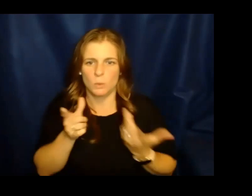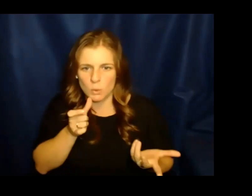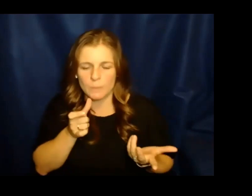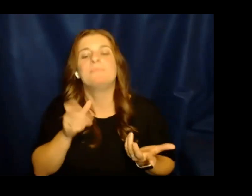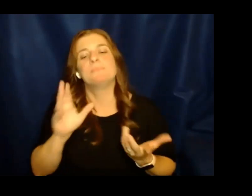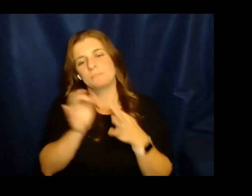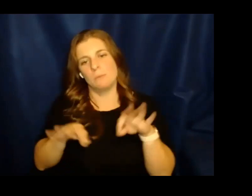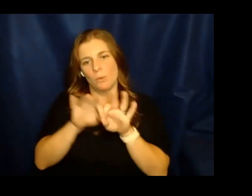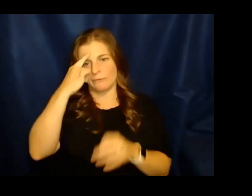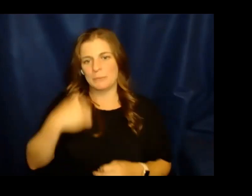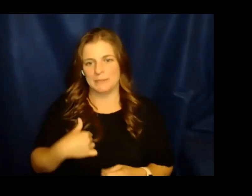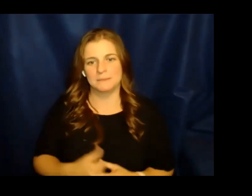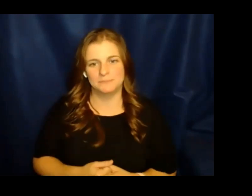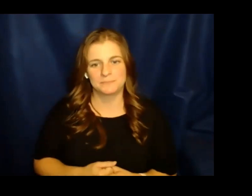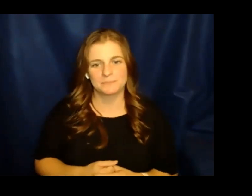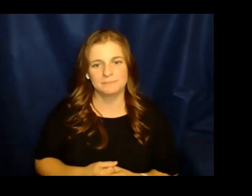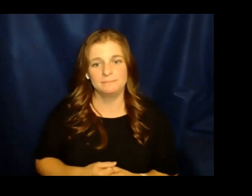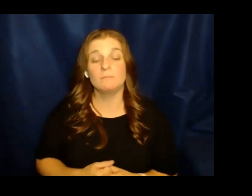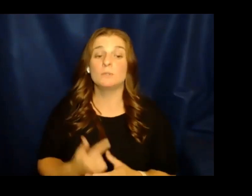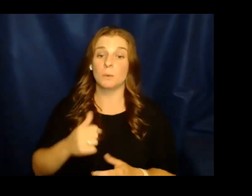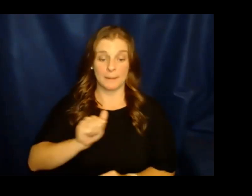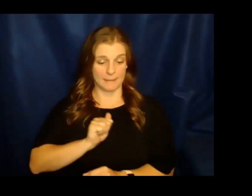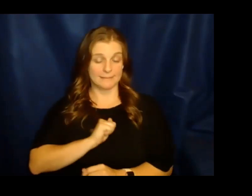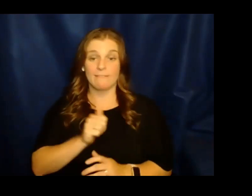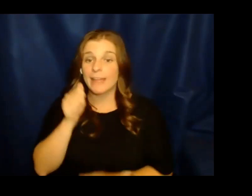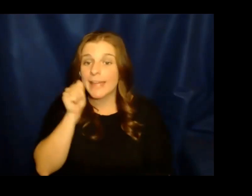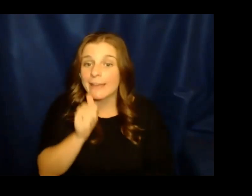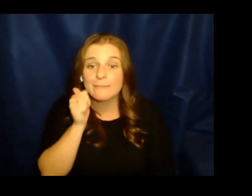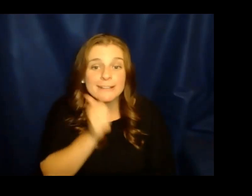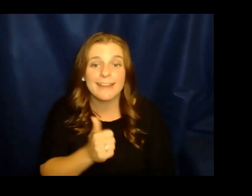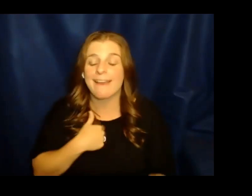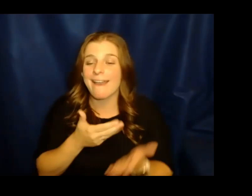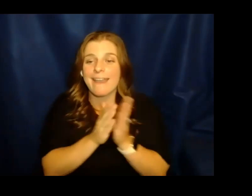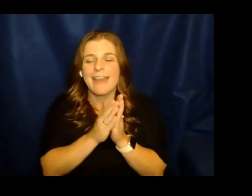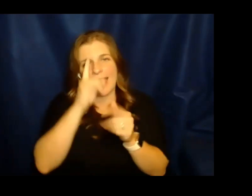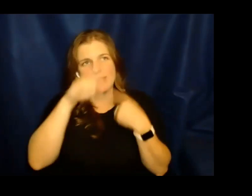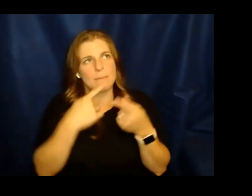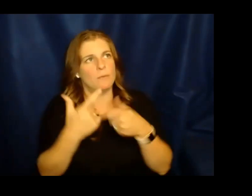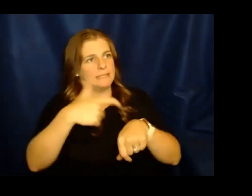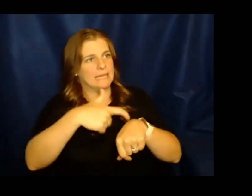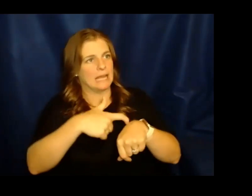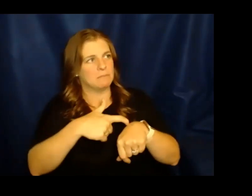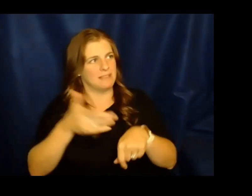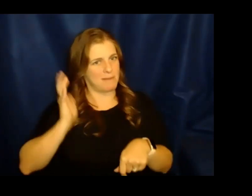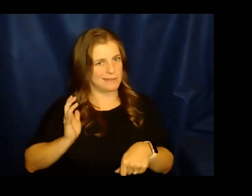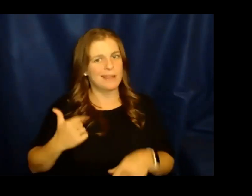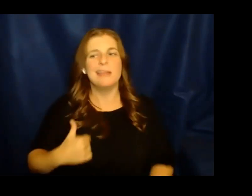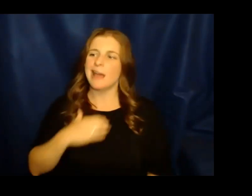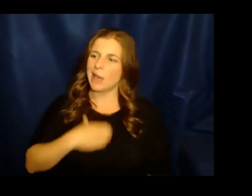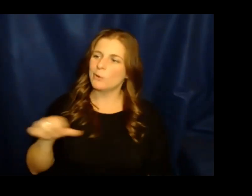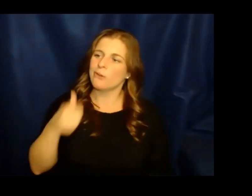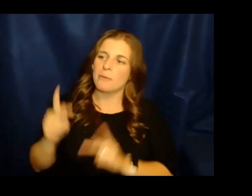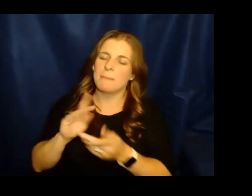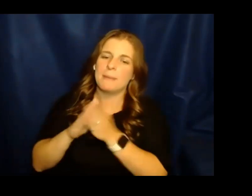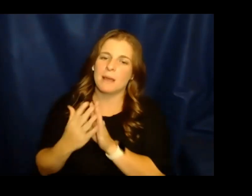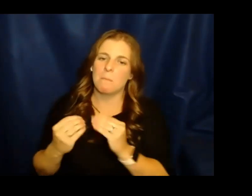me. And what I ask of myself every day is to think about the times in which I had wished other people would have been more brave about how